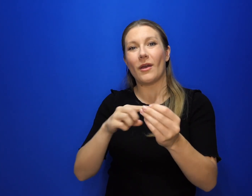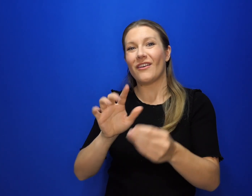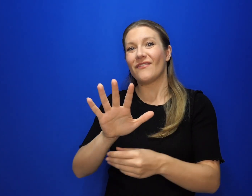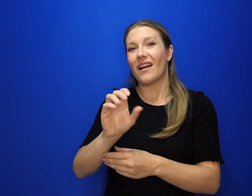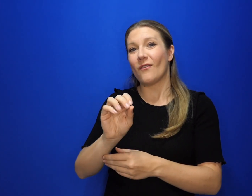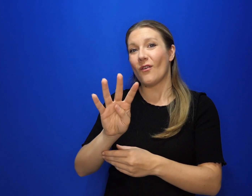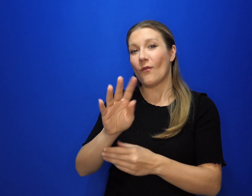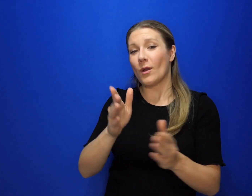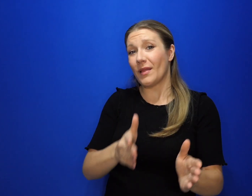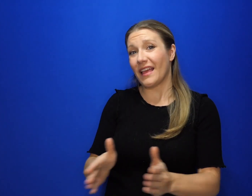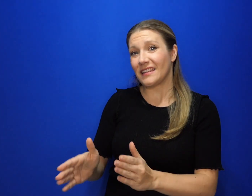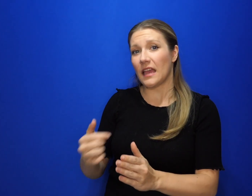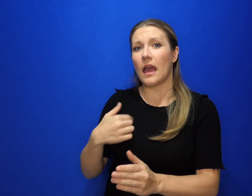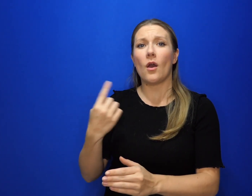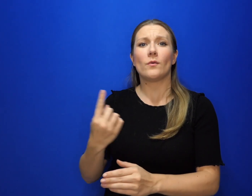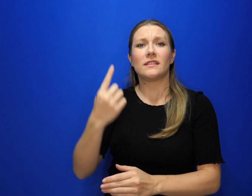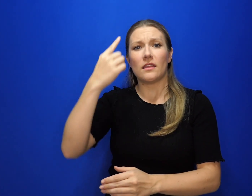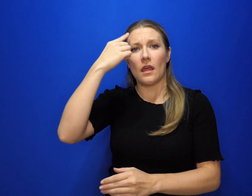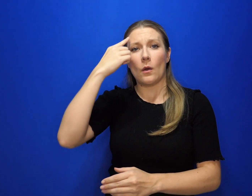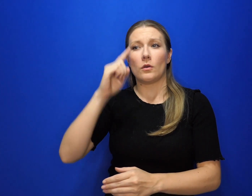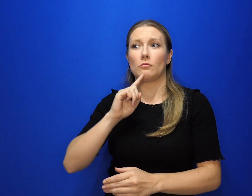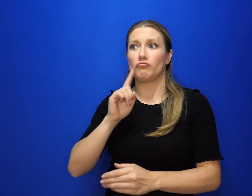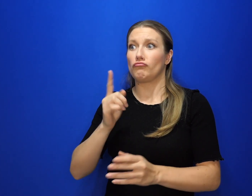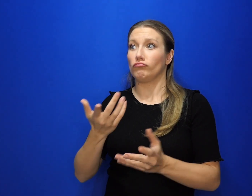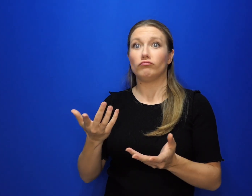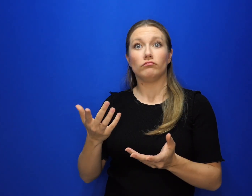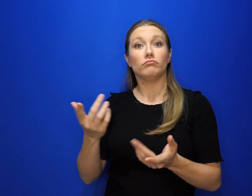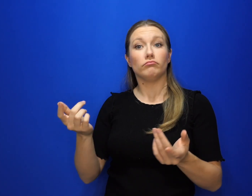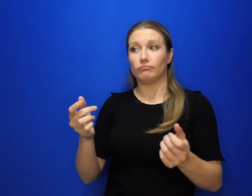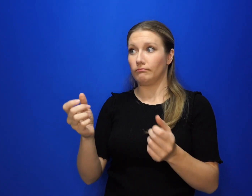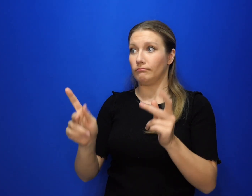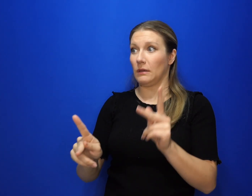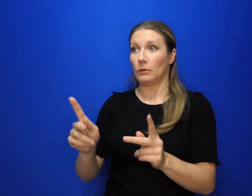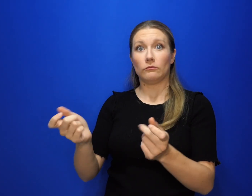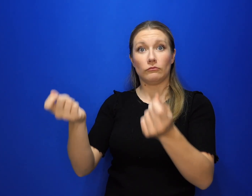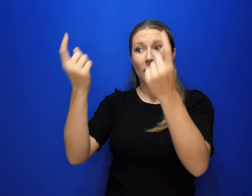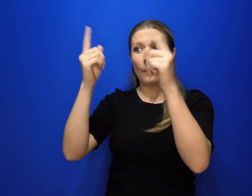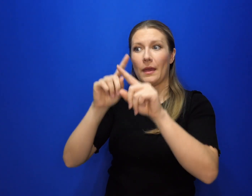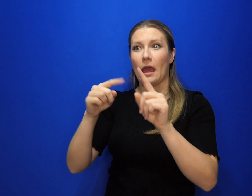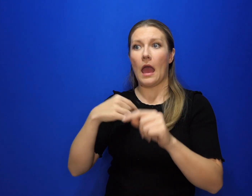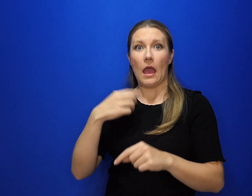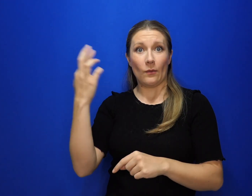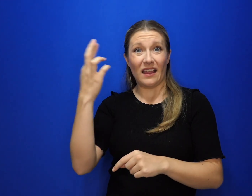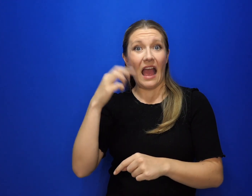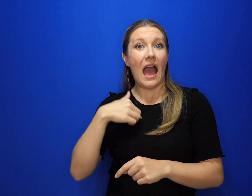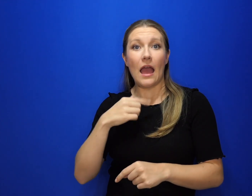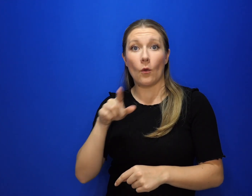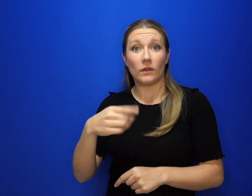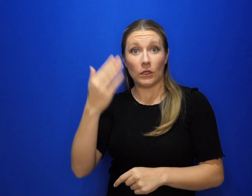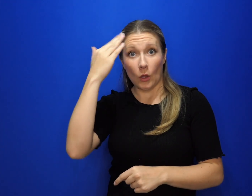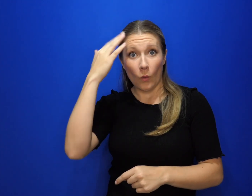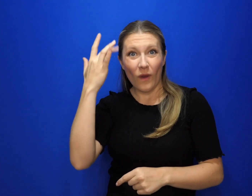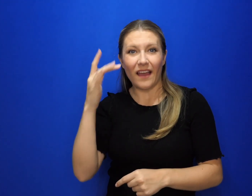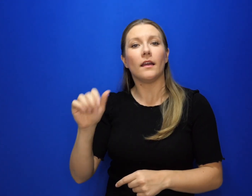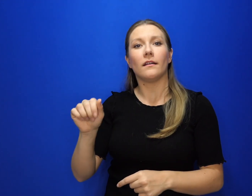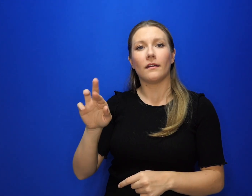I think I always thought were widely understood, but then I just realized I only know about them because of